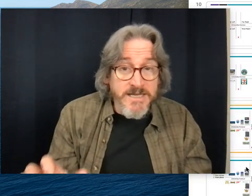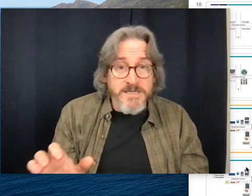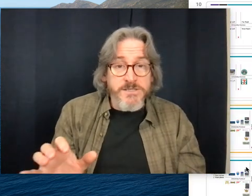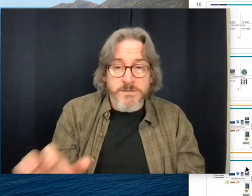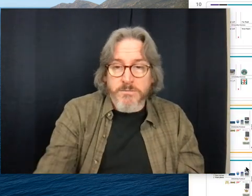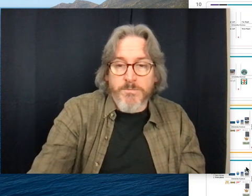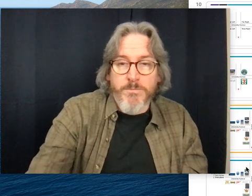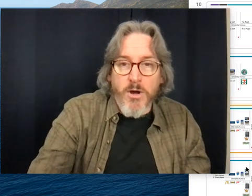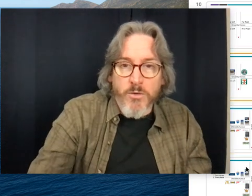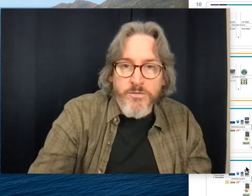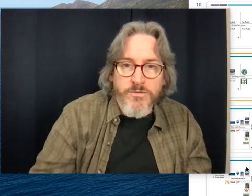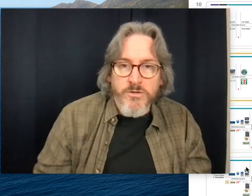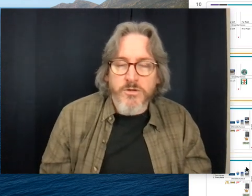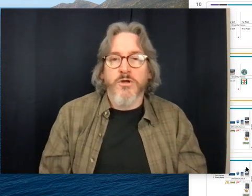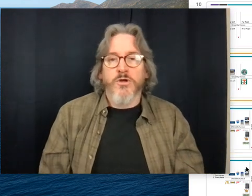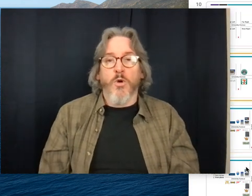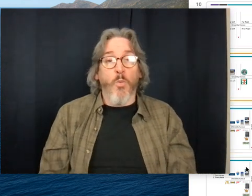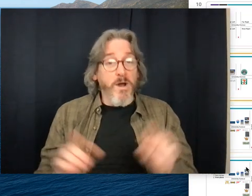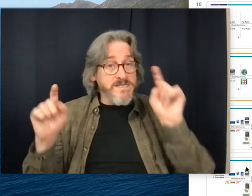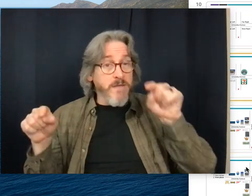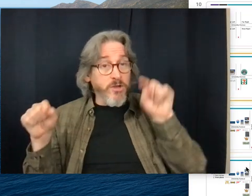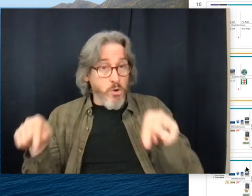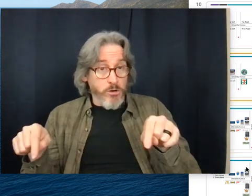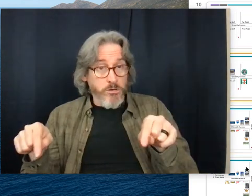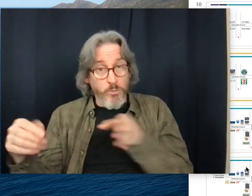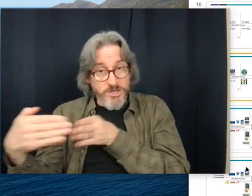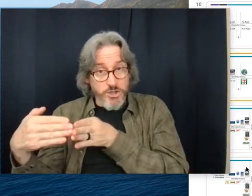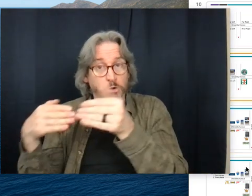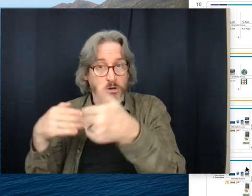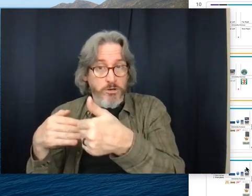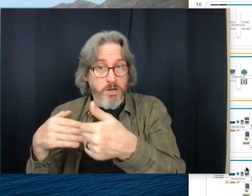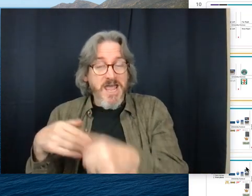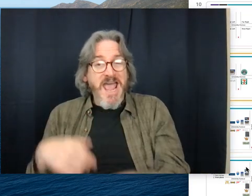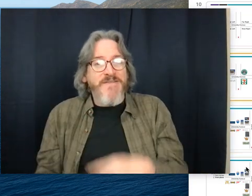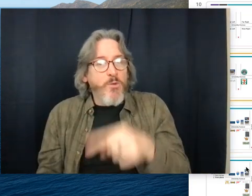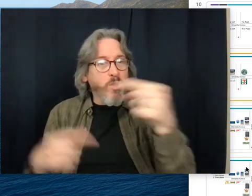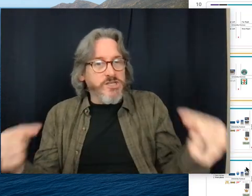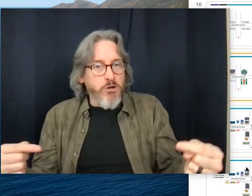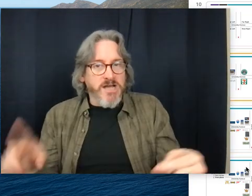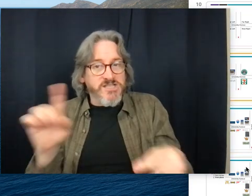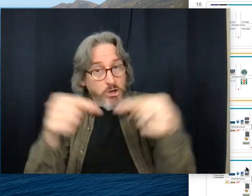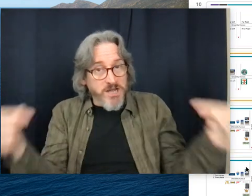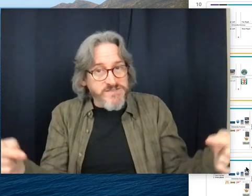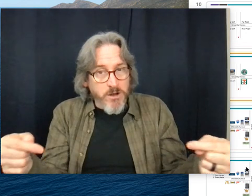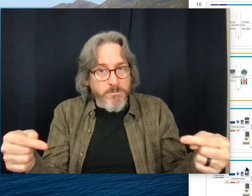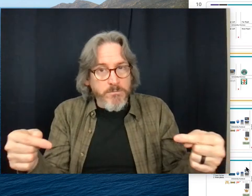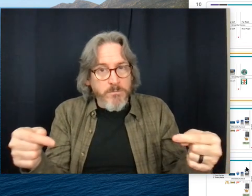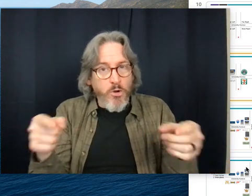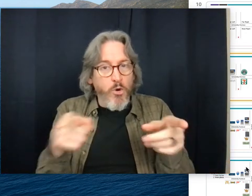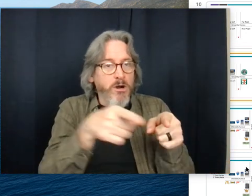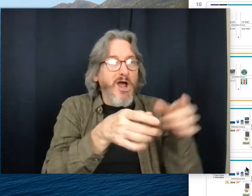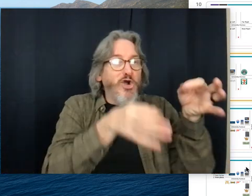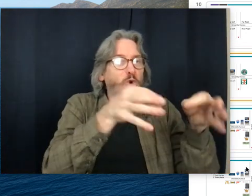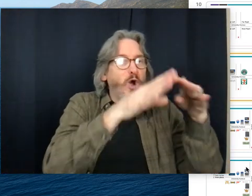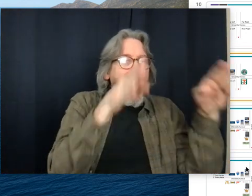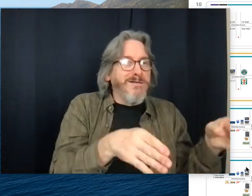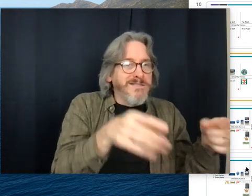Practicing these, both what is on the corner, which corner, and then what's across from